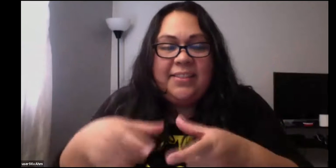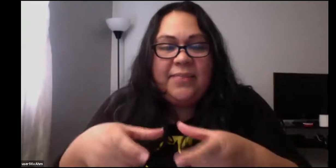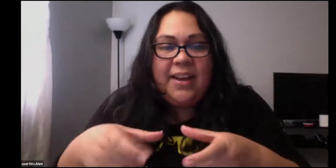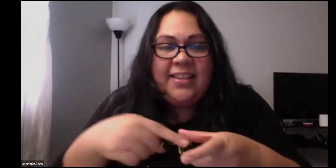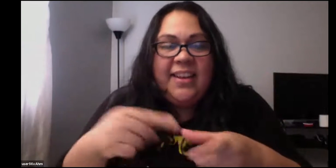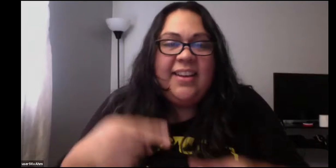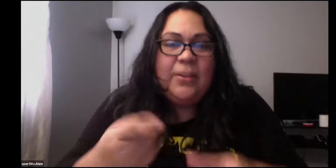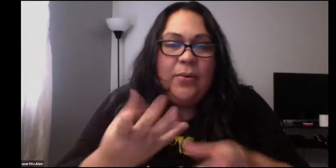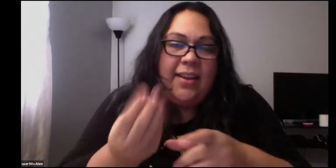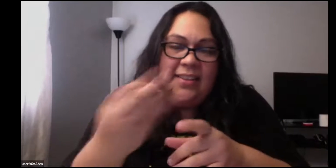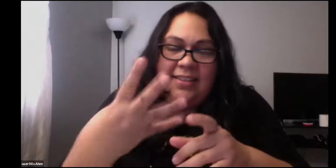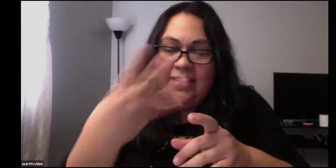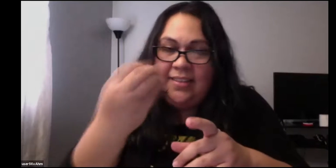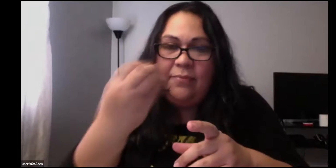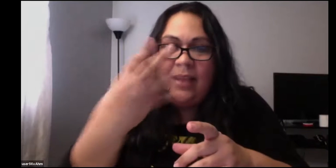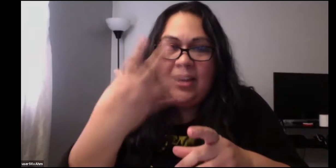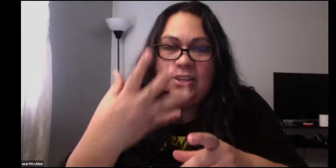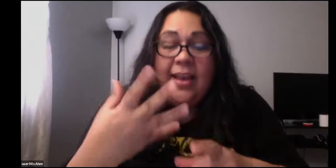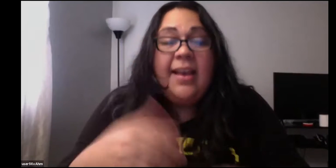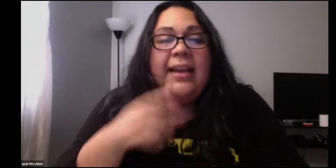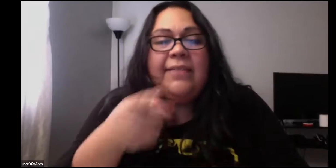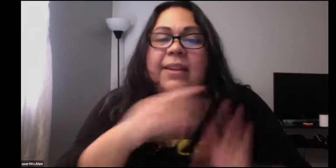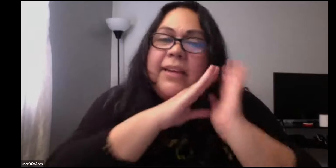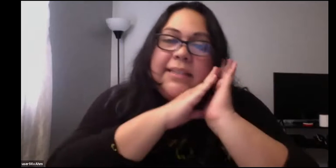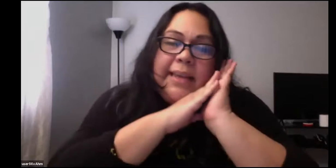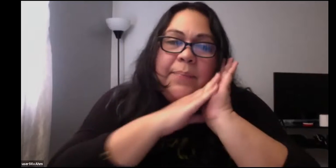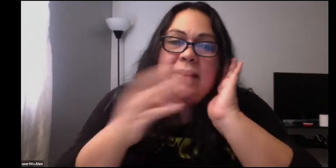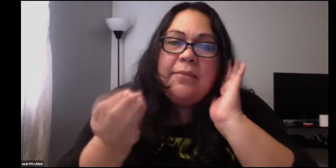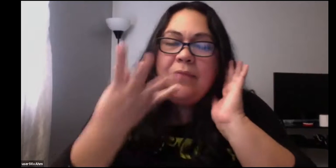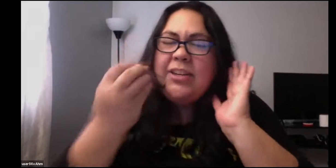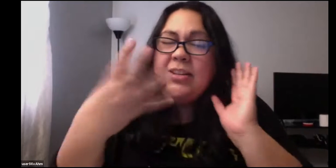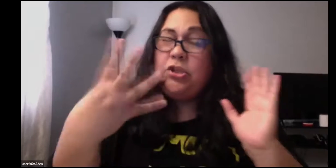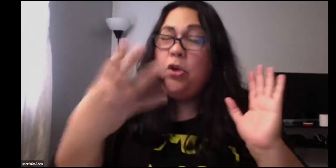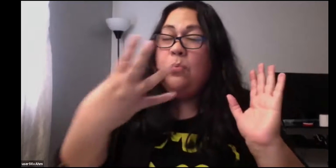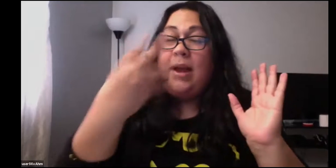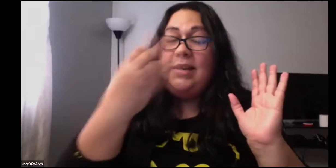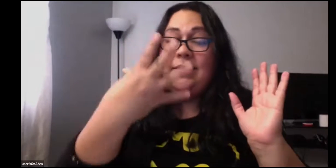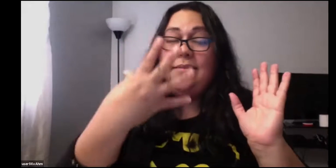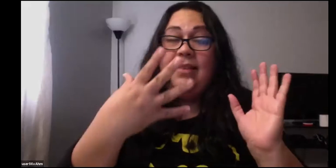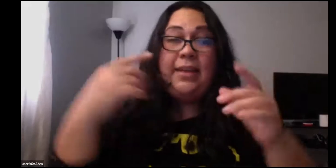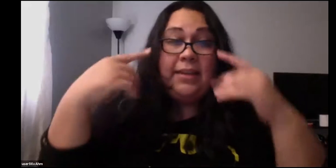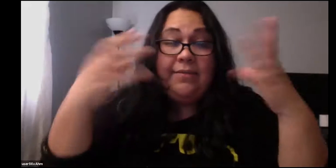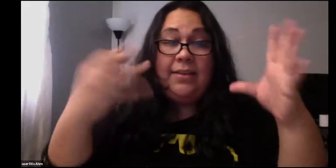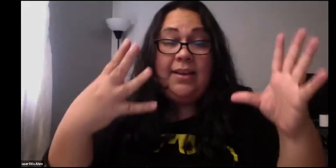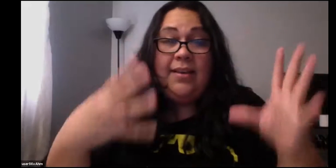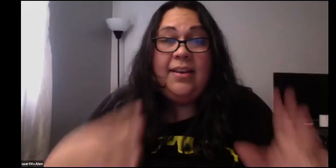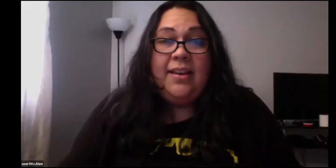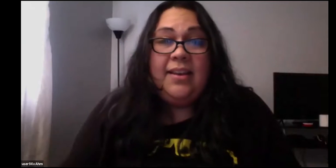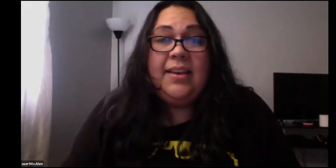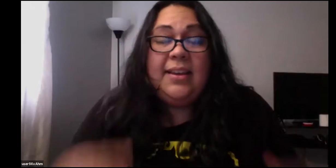device so I can see the flashing. And even if he's sleeping, the flashing is so bright that he can even see